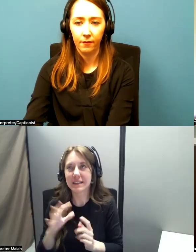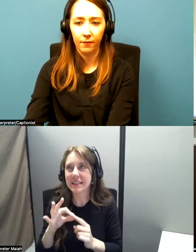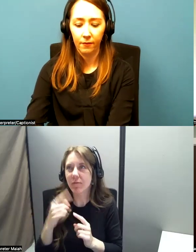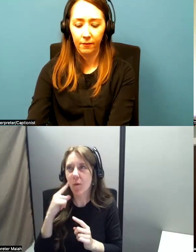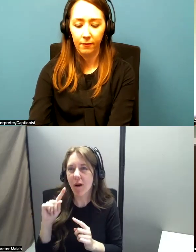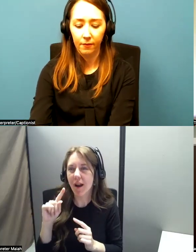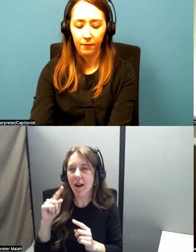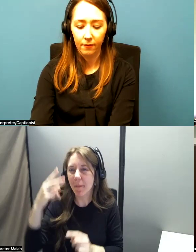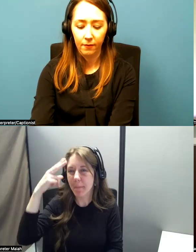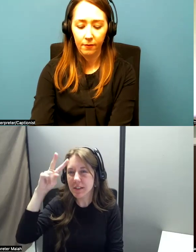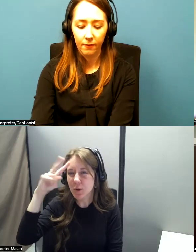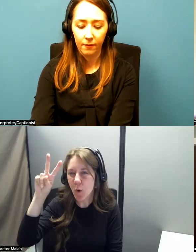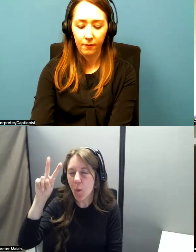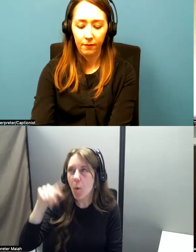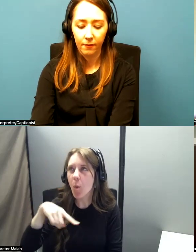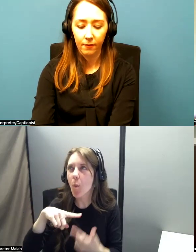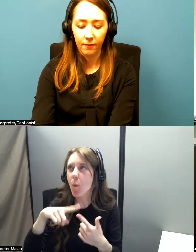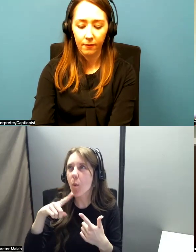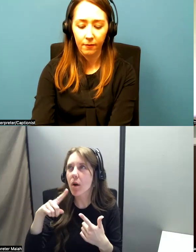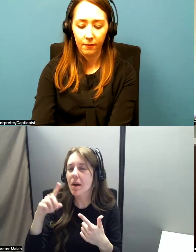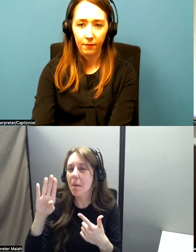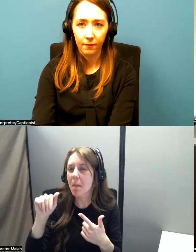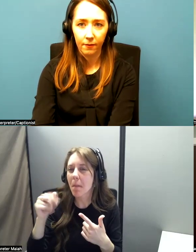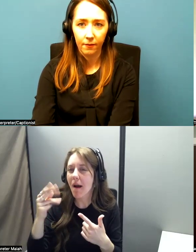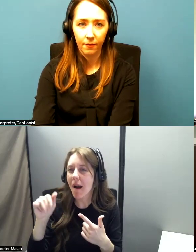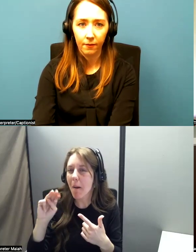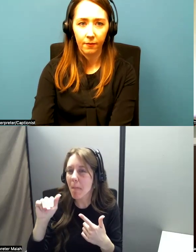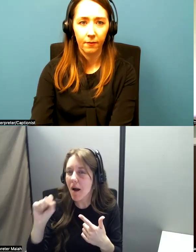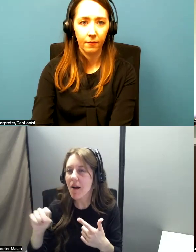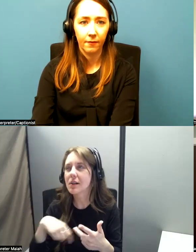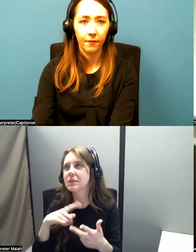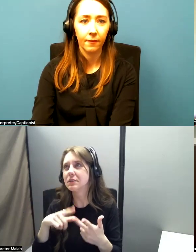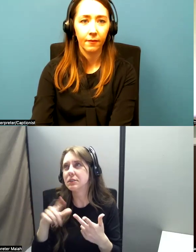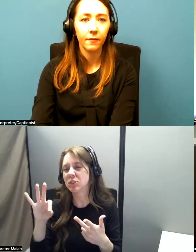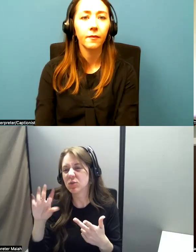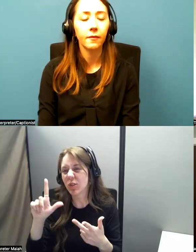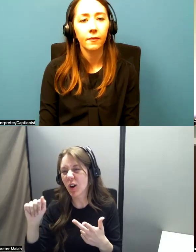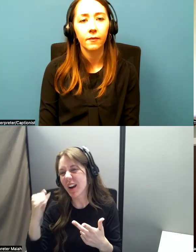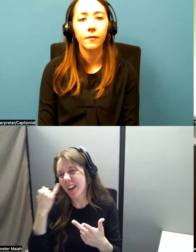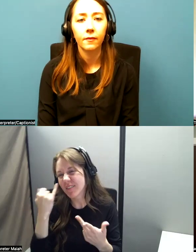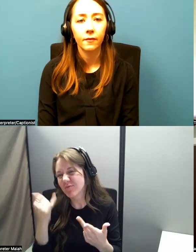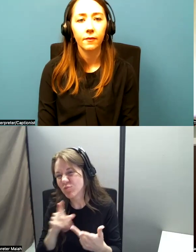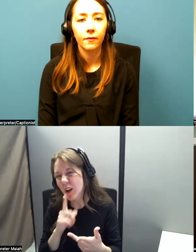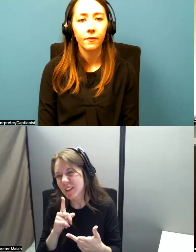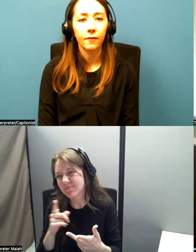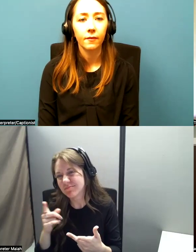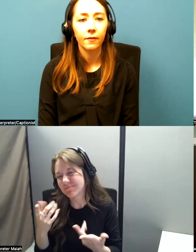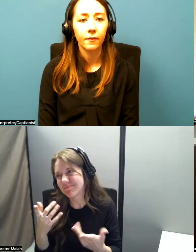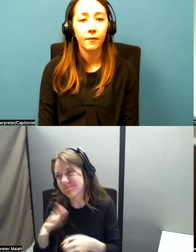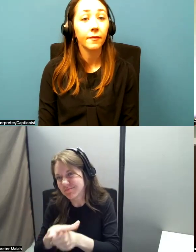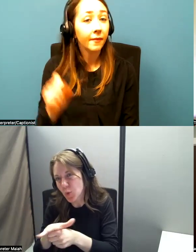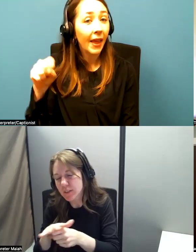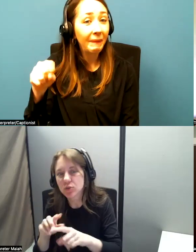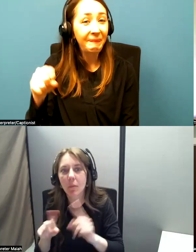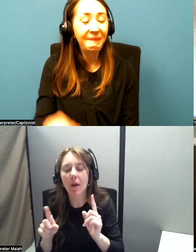Mexico, Bahamas, Florida, if you call it a destination somewhere down south. But Yeah. I've